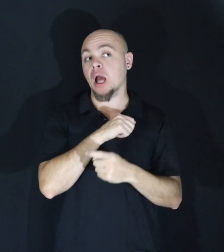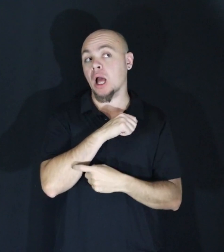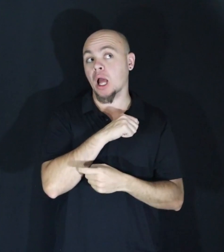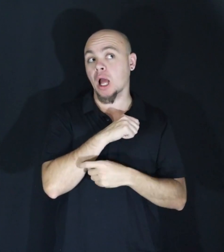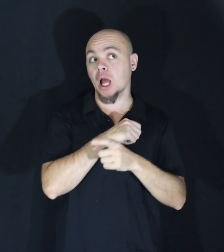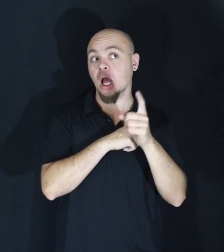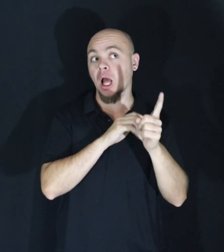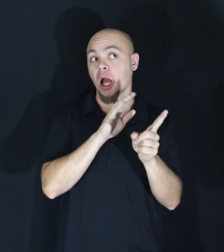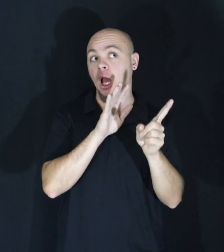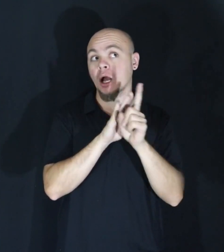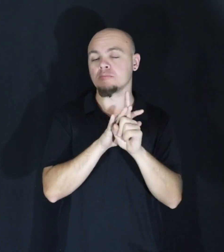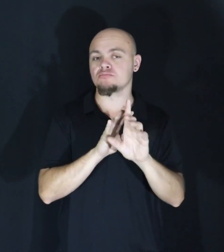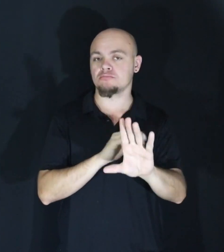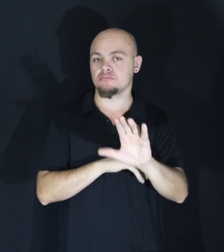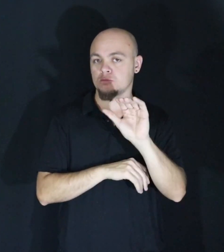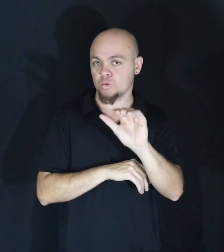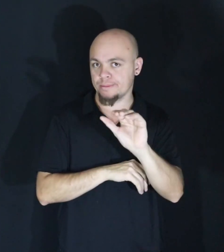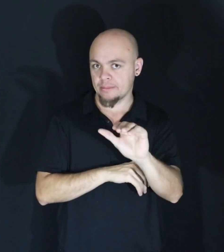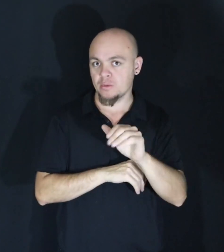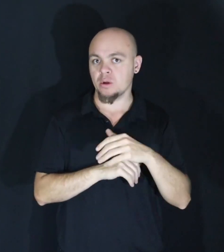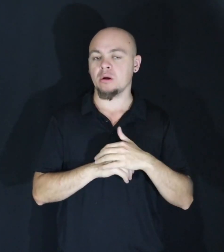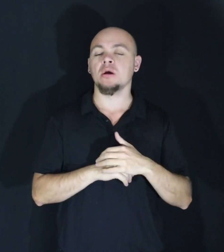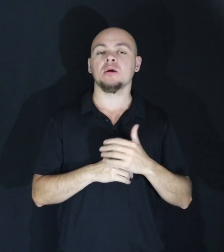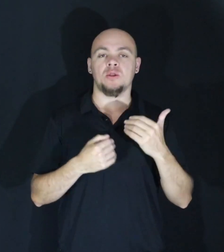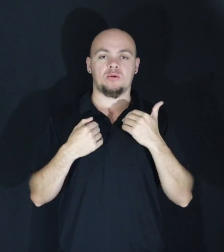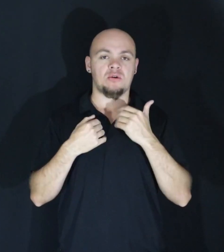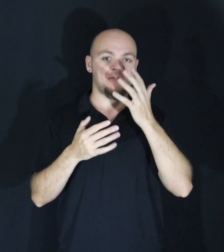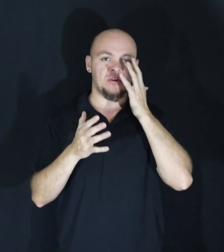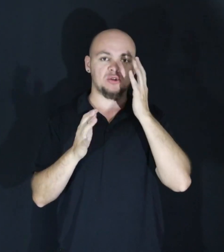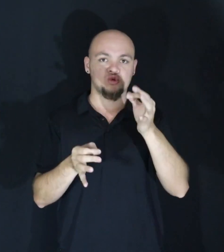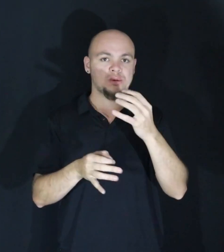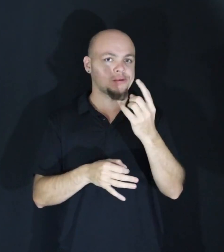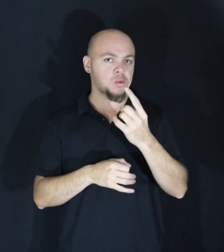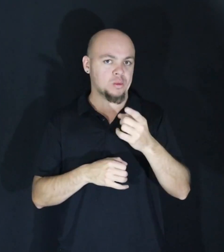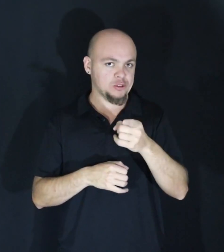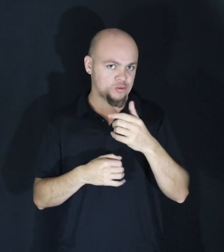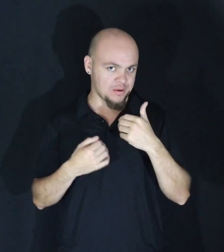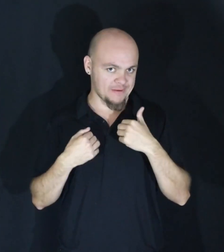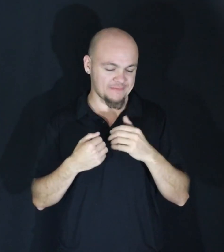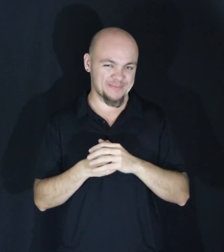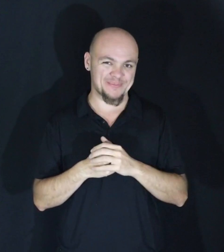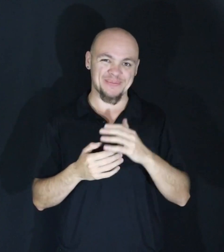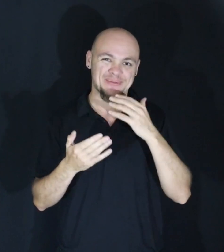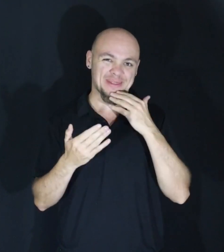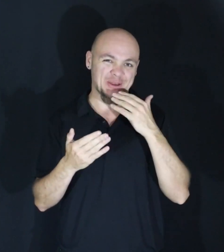voice, remember, you always have a choice. Thank you.